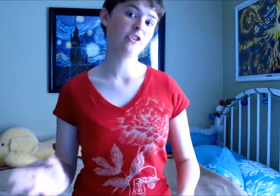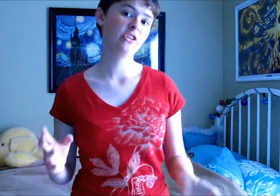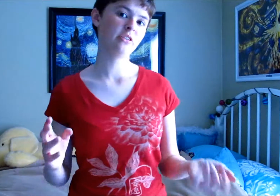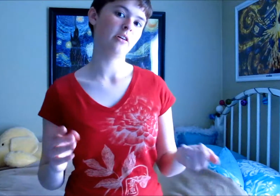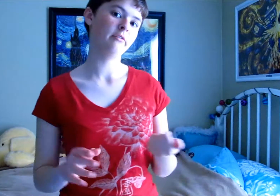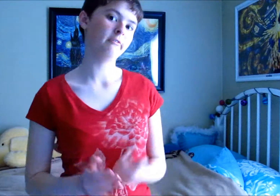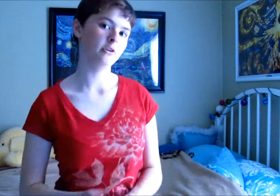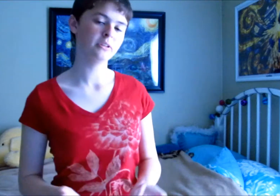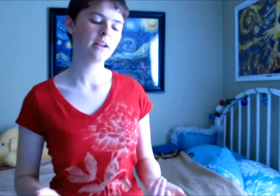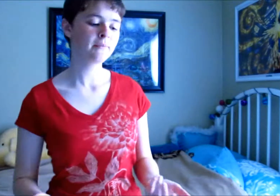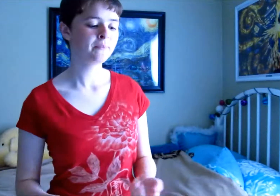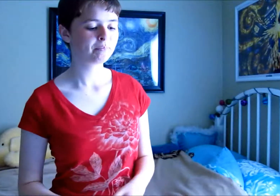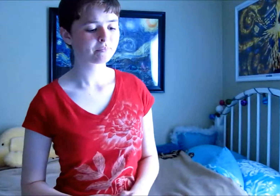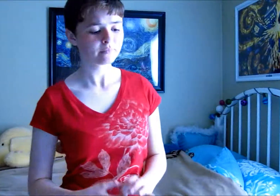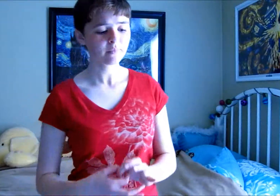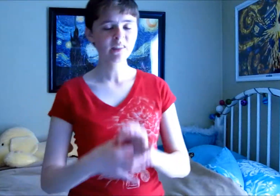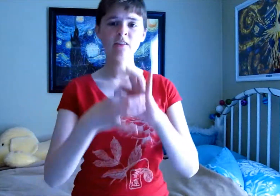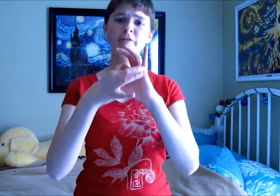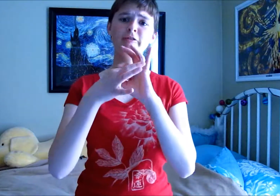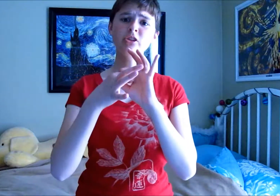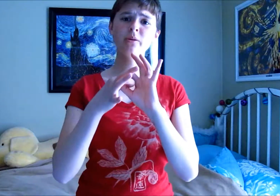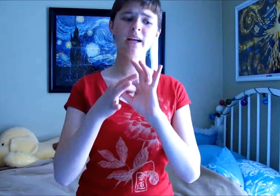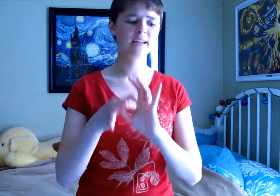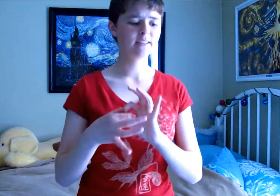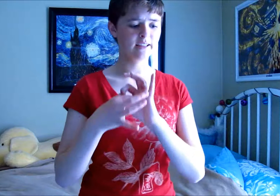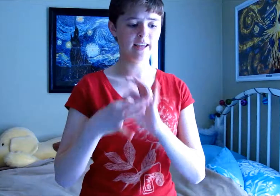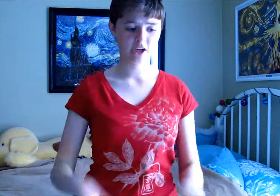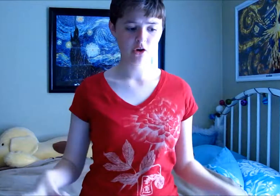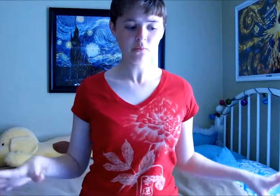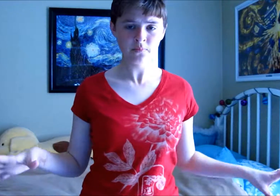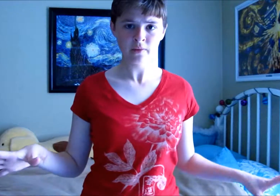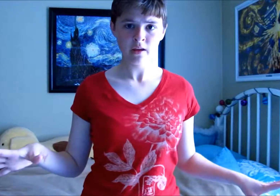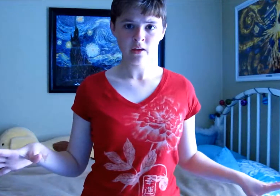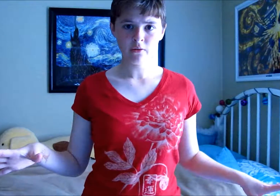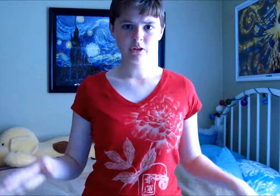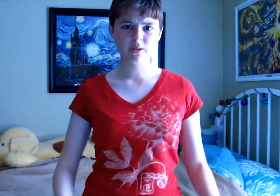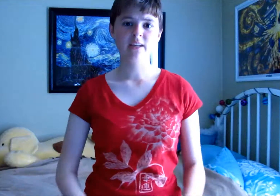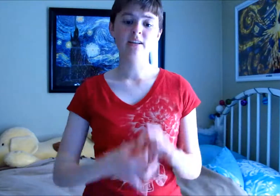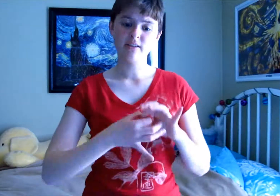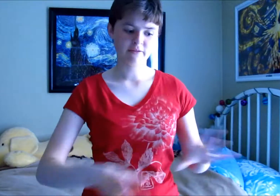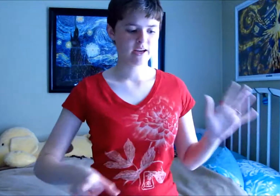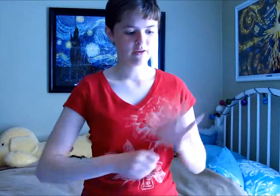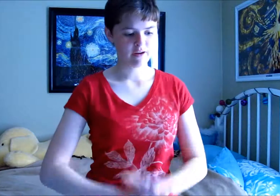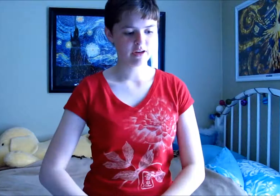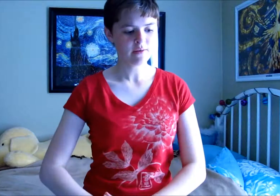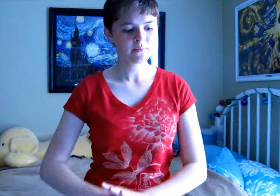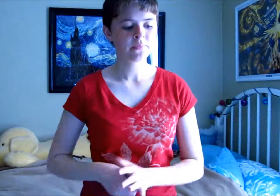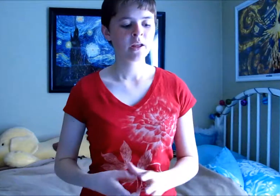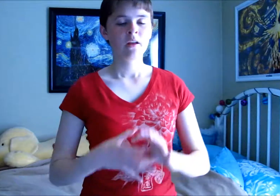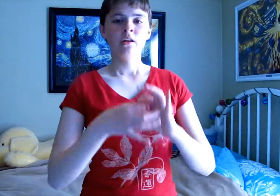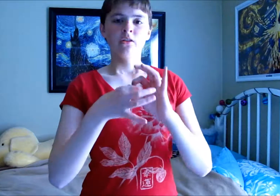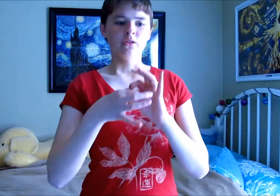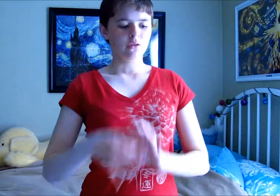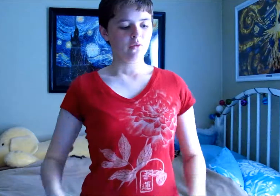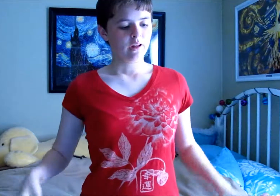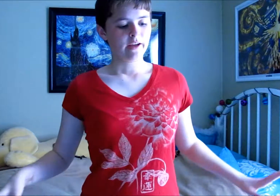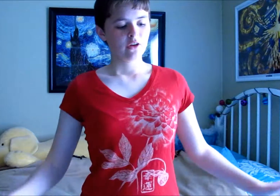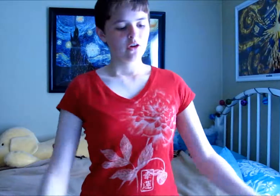versions of losing. The first one I did let go, which we did in Defying Gravity. So let go